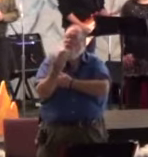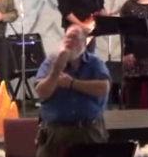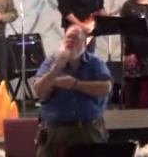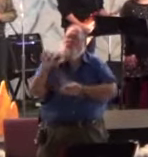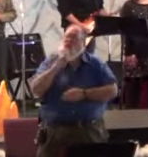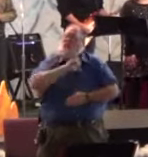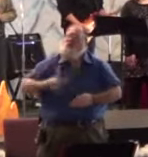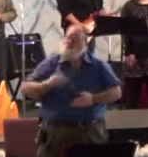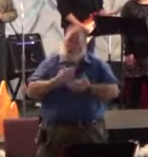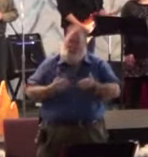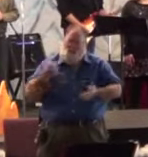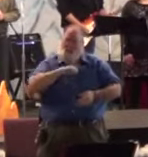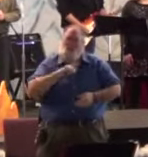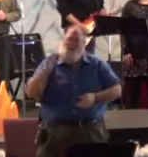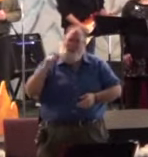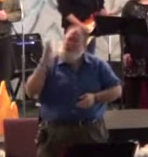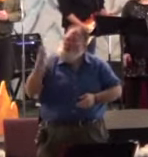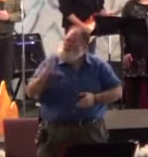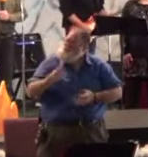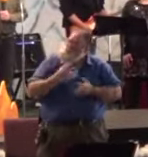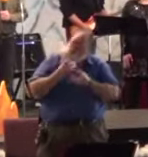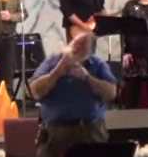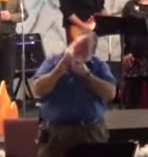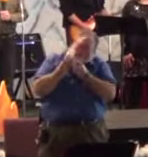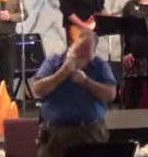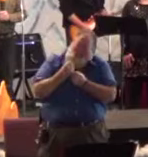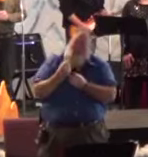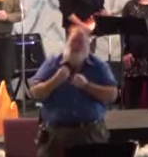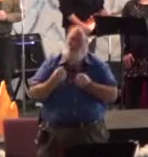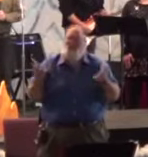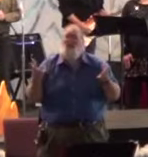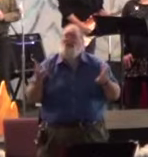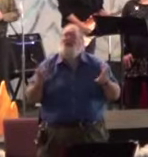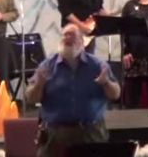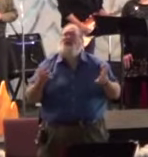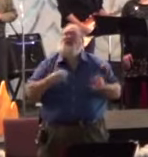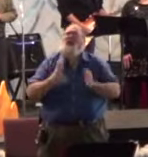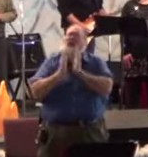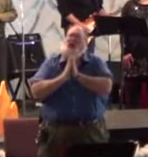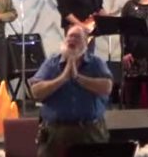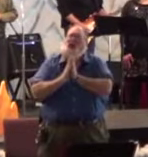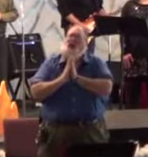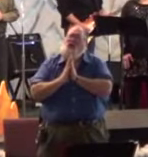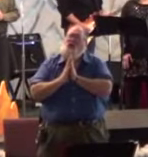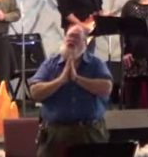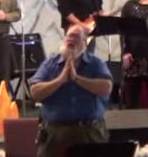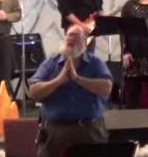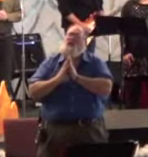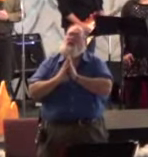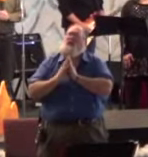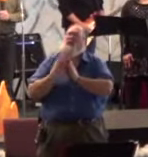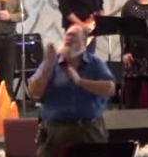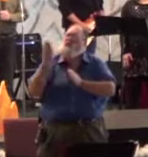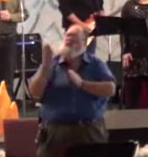Oh Lord, some of us here need you so badly today. And I ask you to settle down over